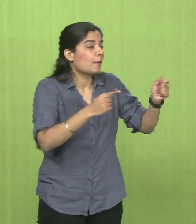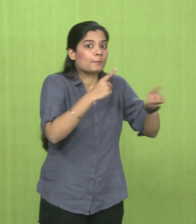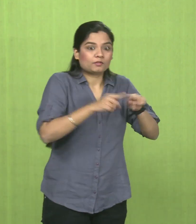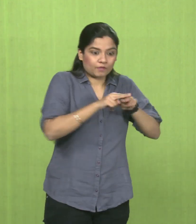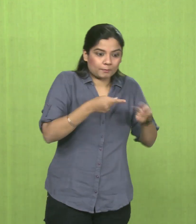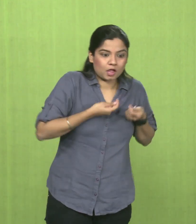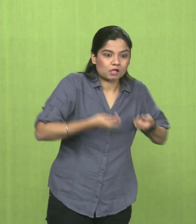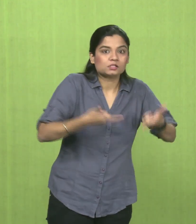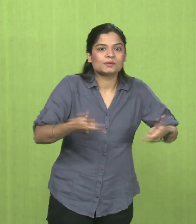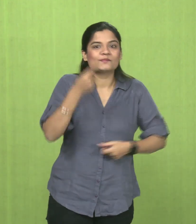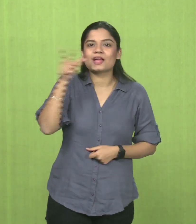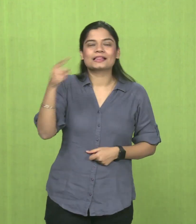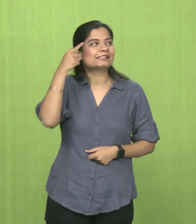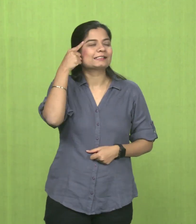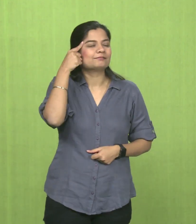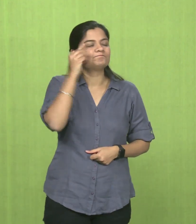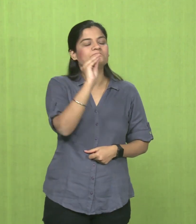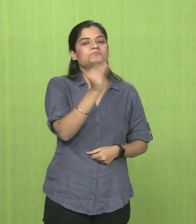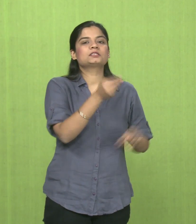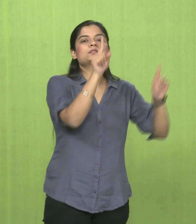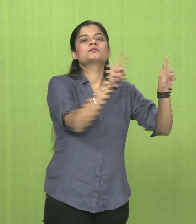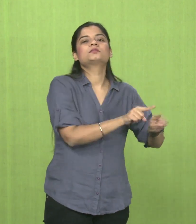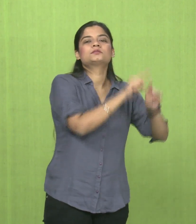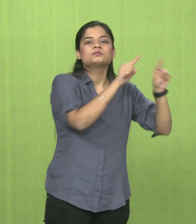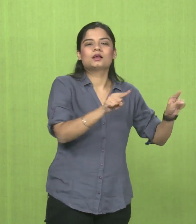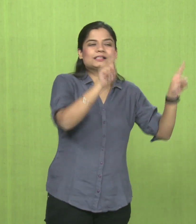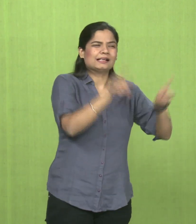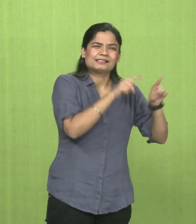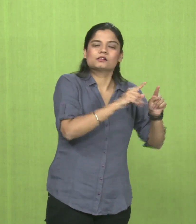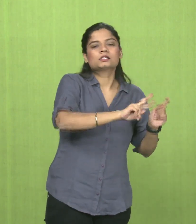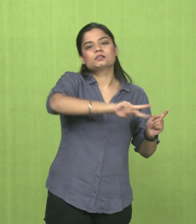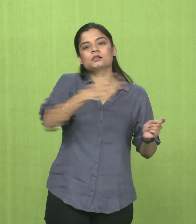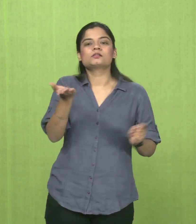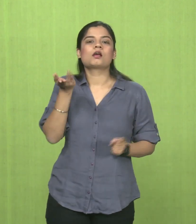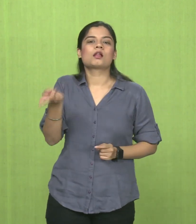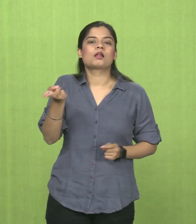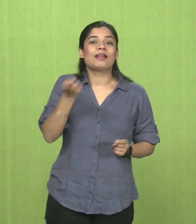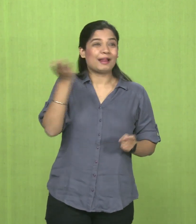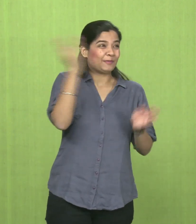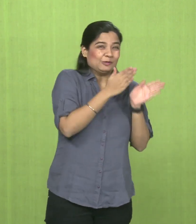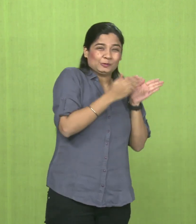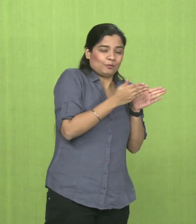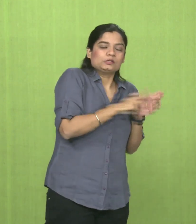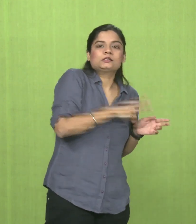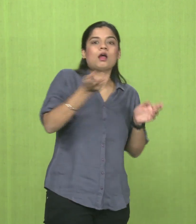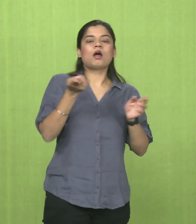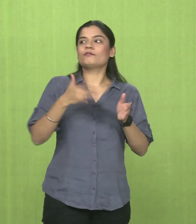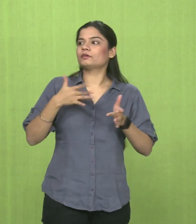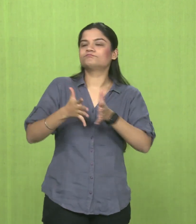not easy for him to buy a house immediately. Instead, he decides not to buy the house and move to a different house which